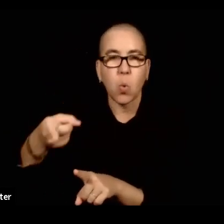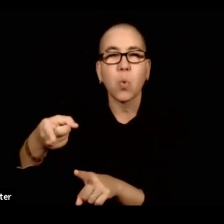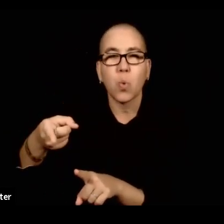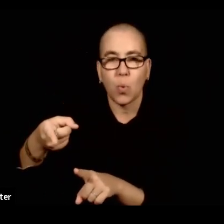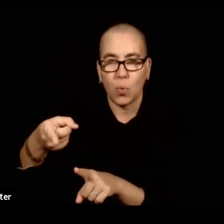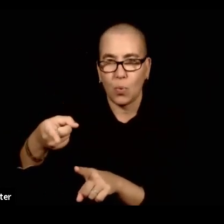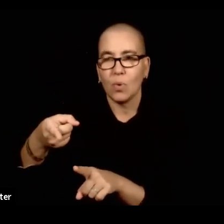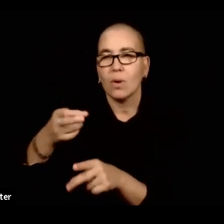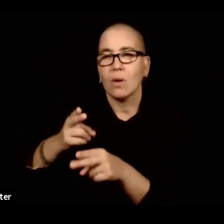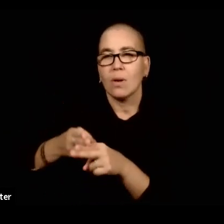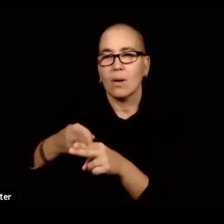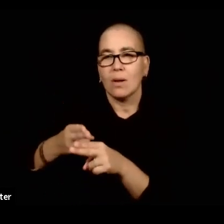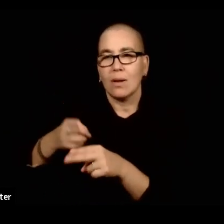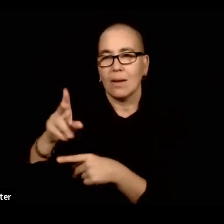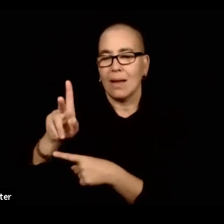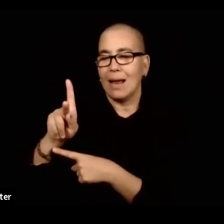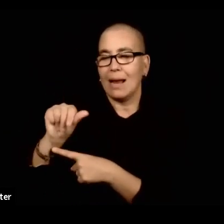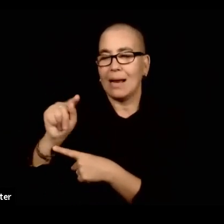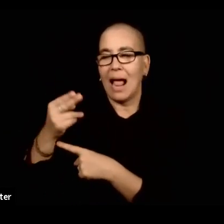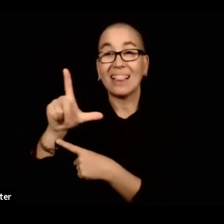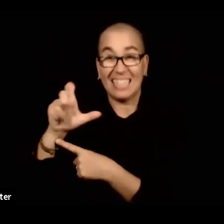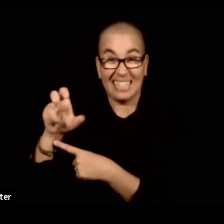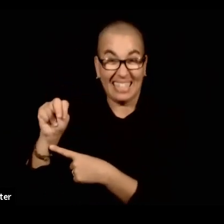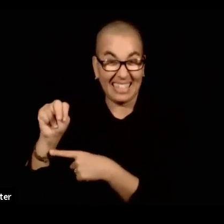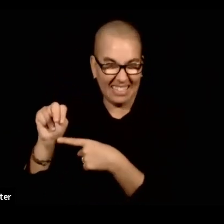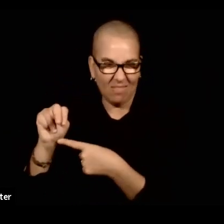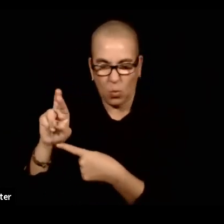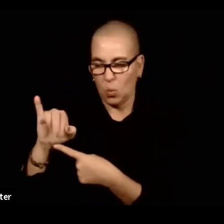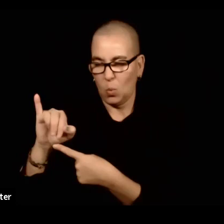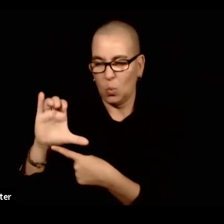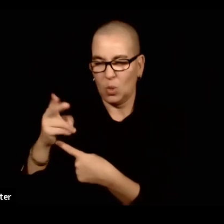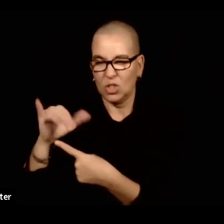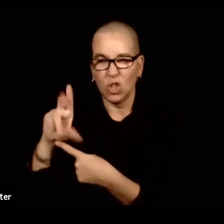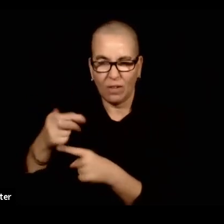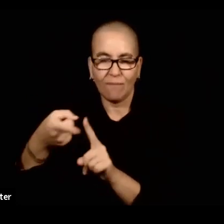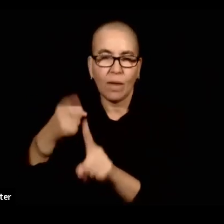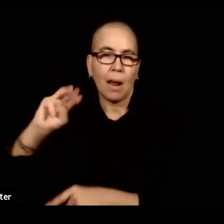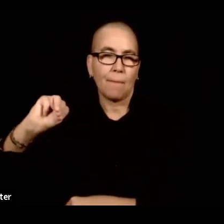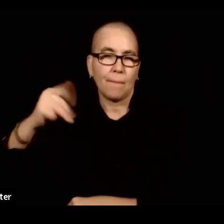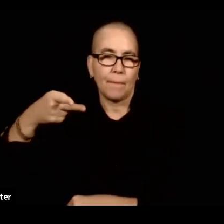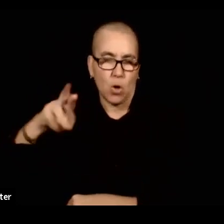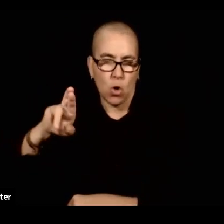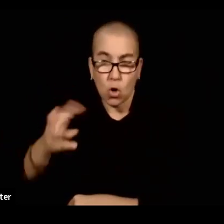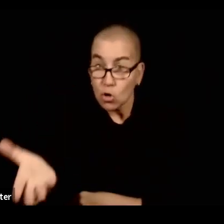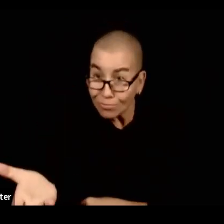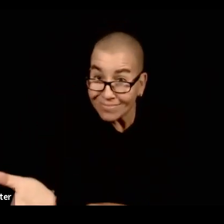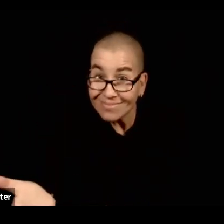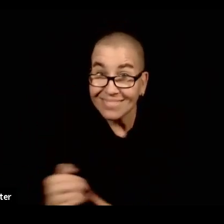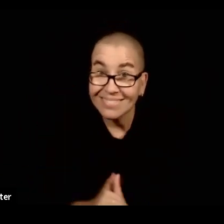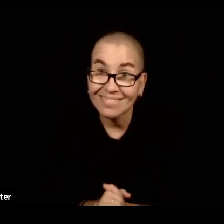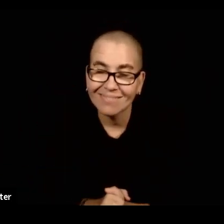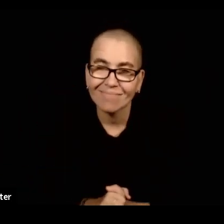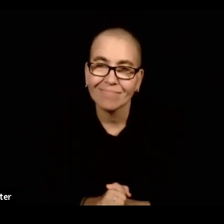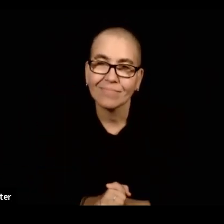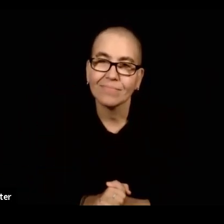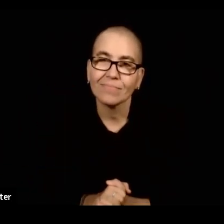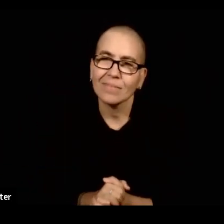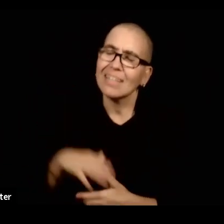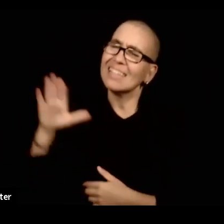Hi. Yeah, I was hoping first you could comment on a statement Dr. Anthony Fauci made